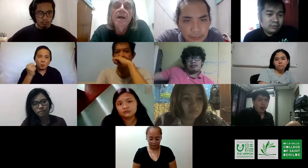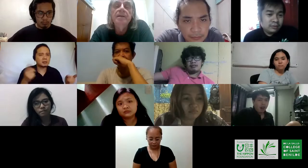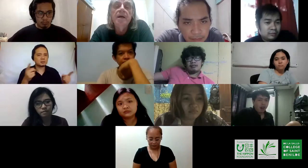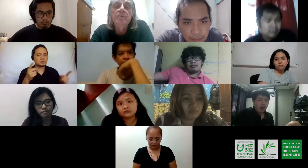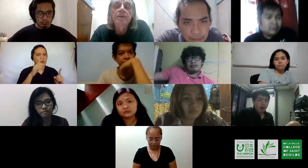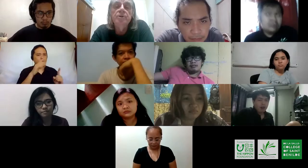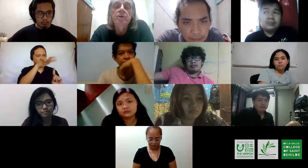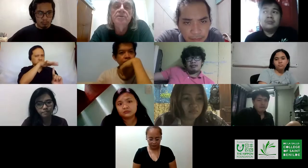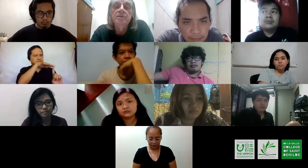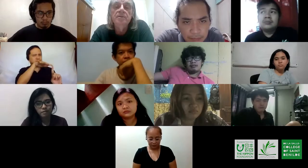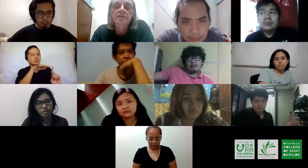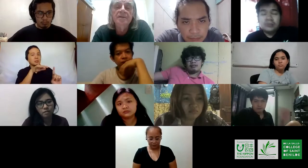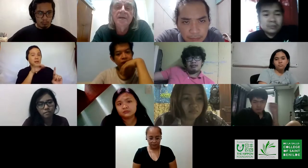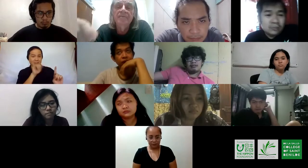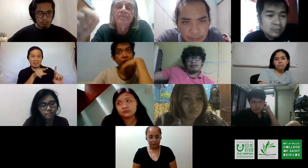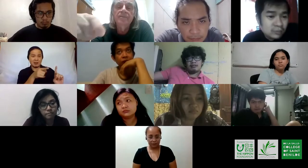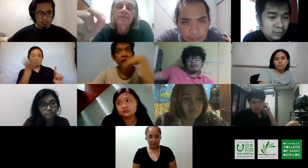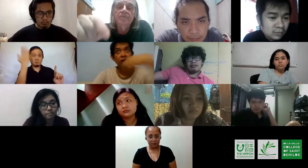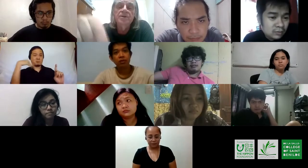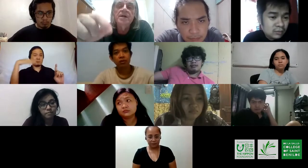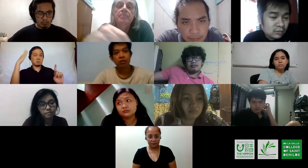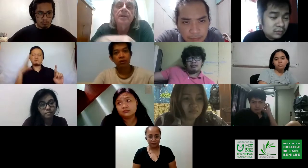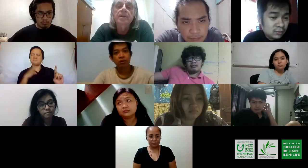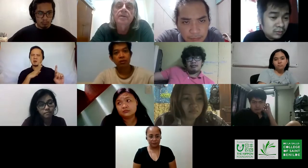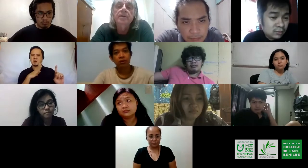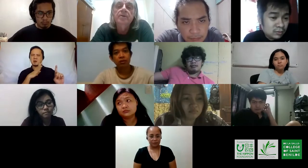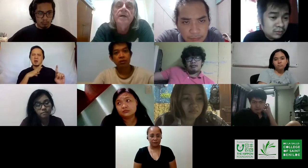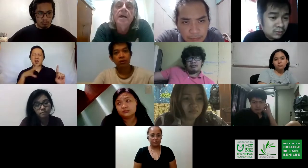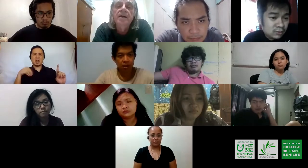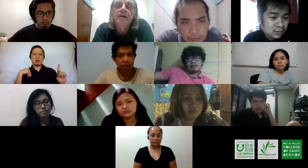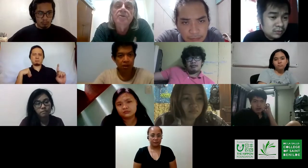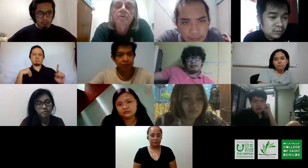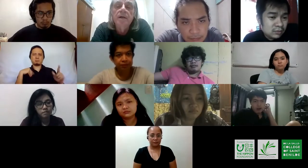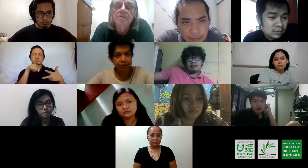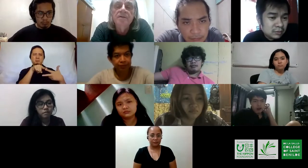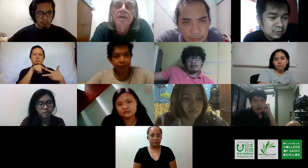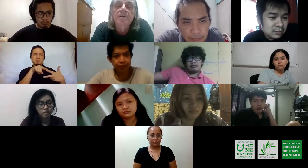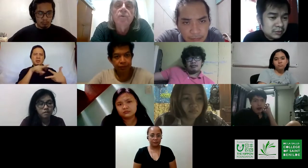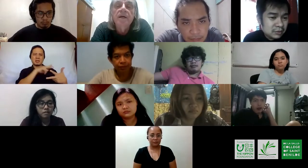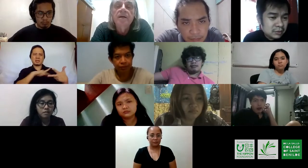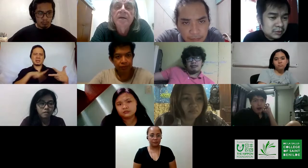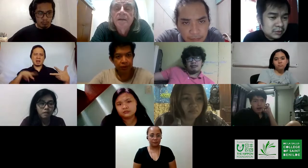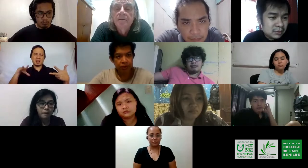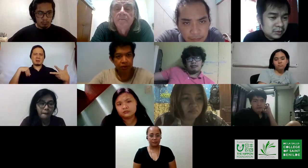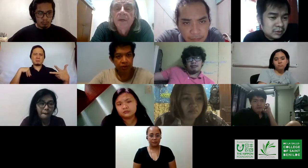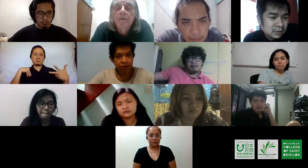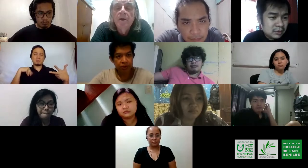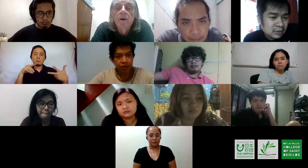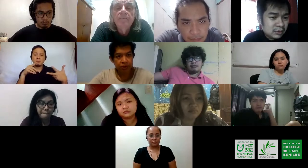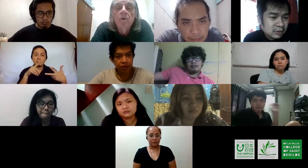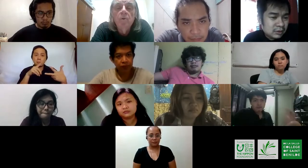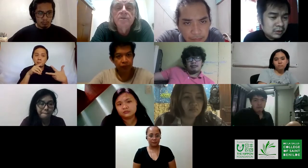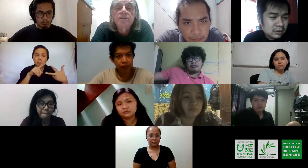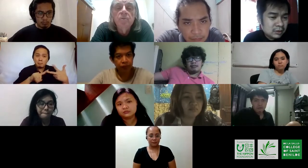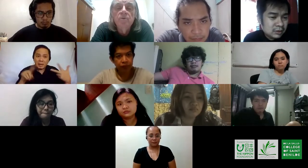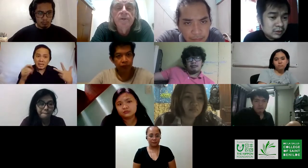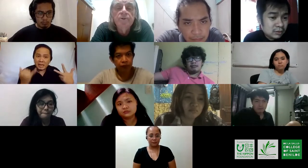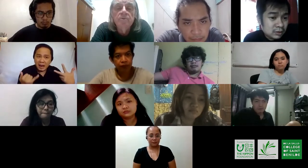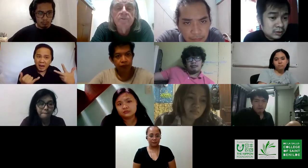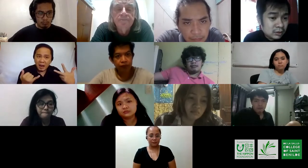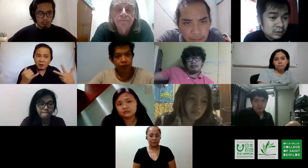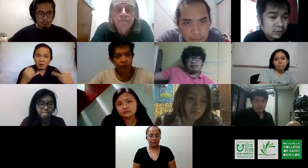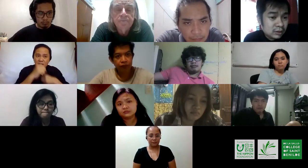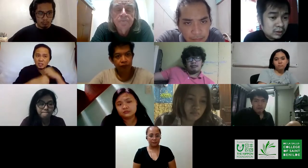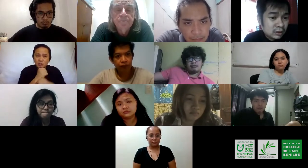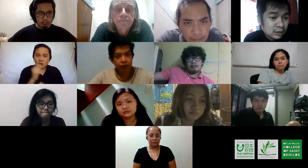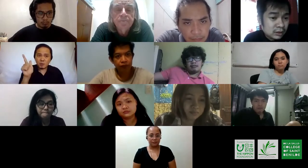he might not have been chosen if it was happening today in 2020. Maybe Harvard Corson would have been